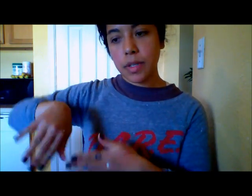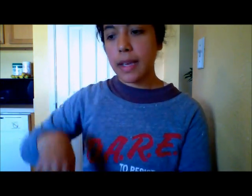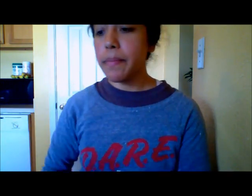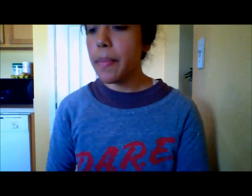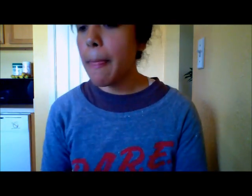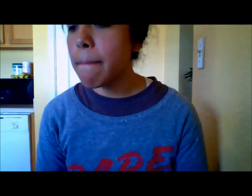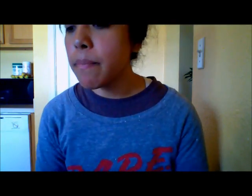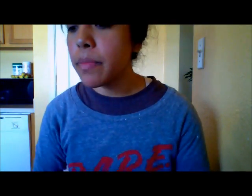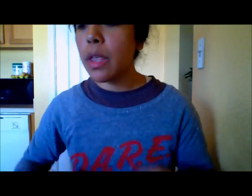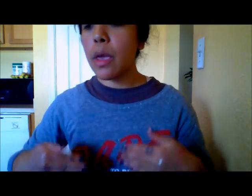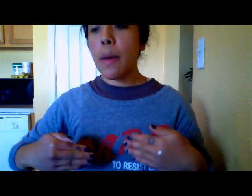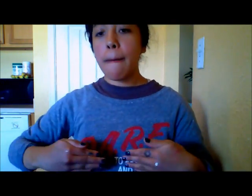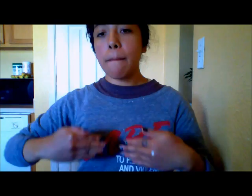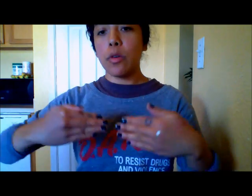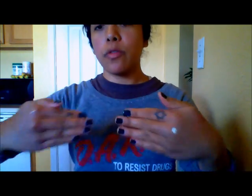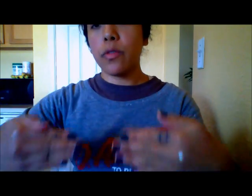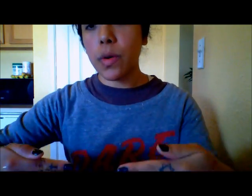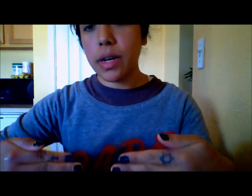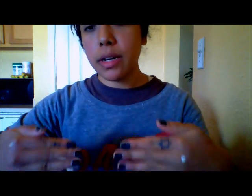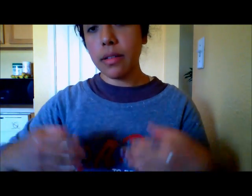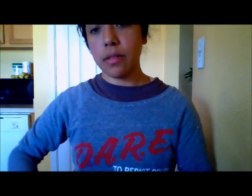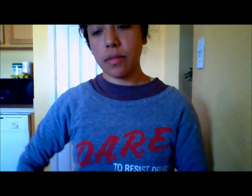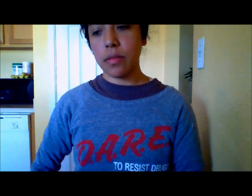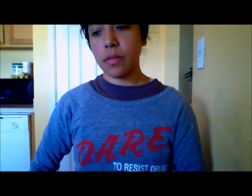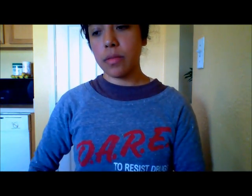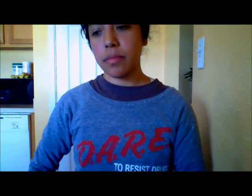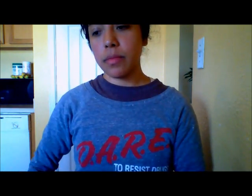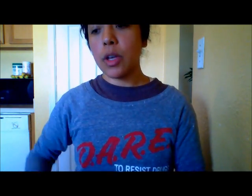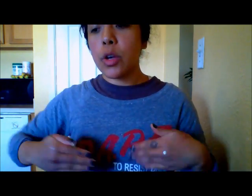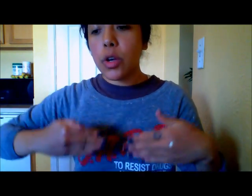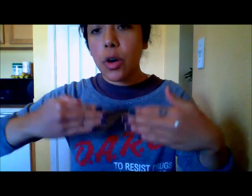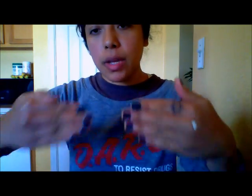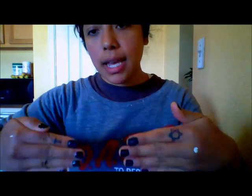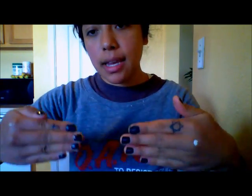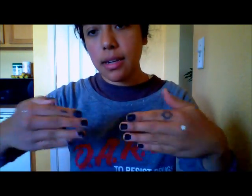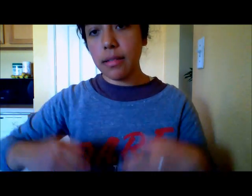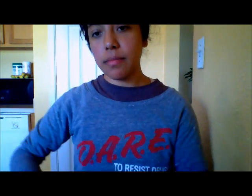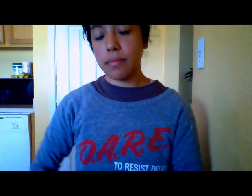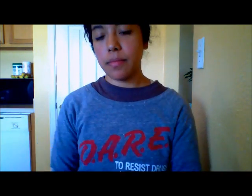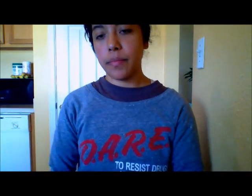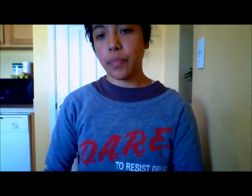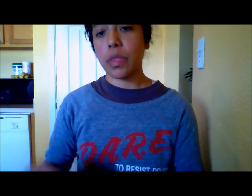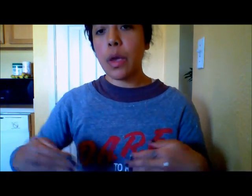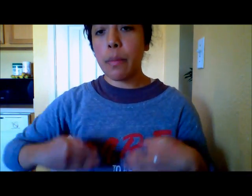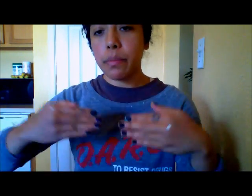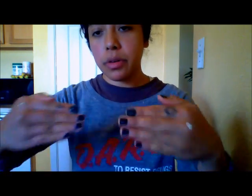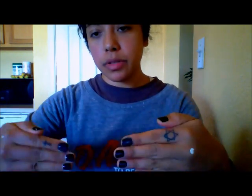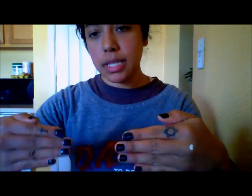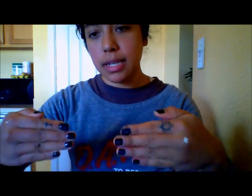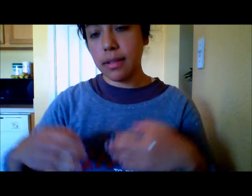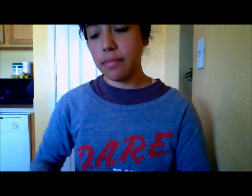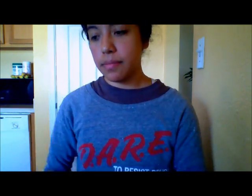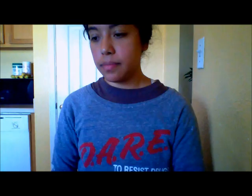Okay, move forward, go ahead, proceed.